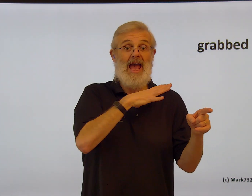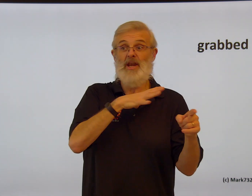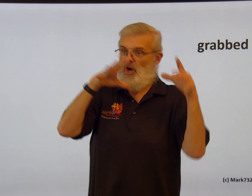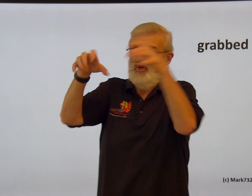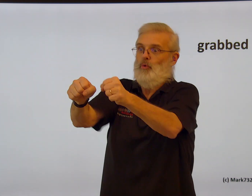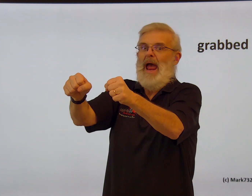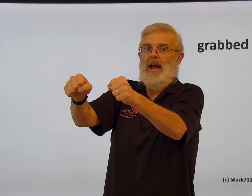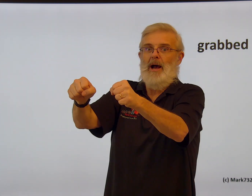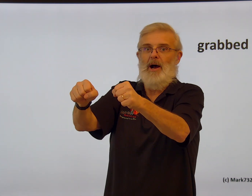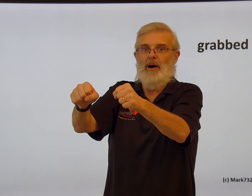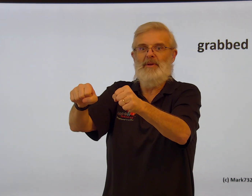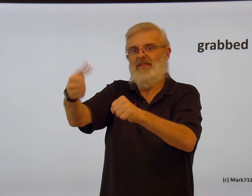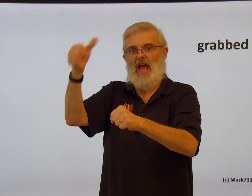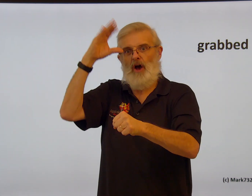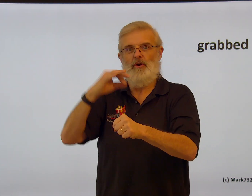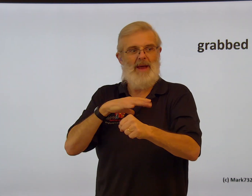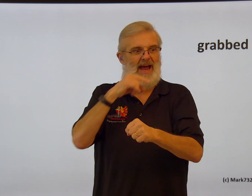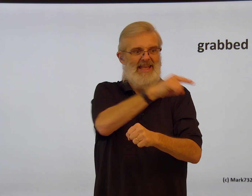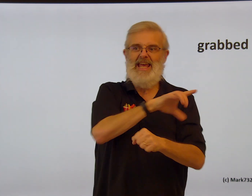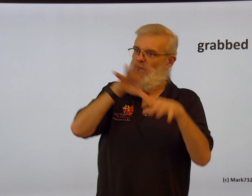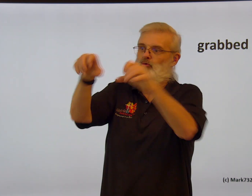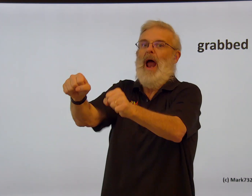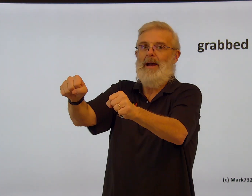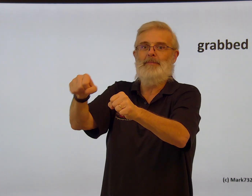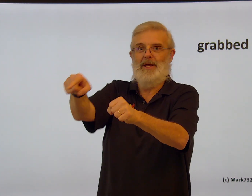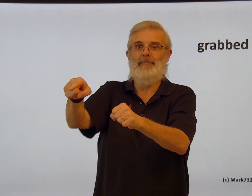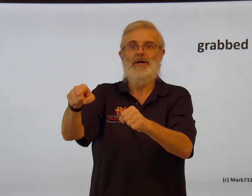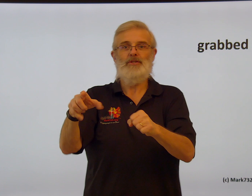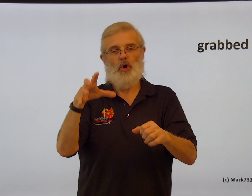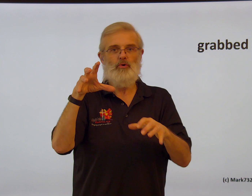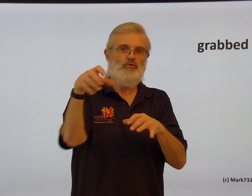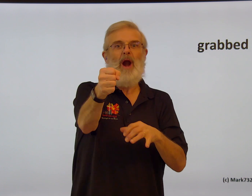grabbed the other man he grabbed him so grabbed